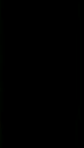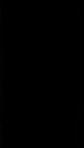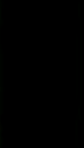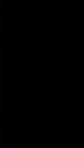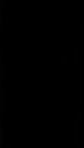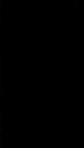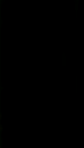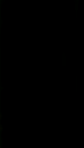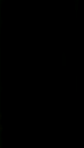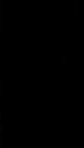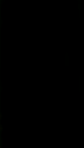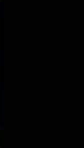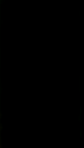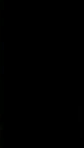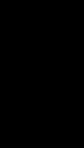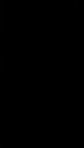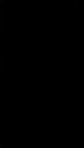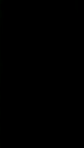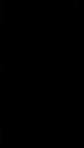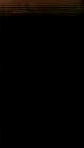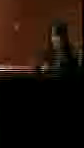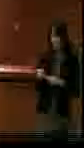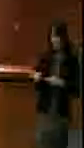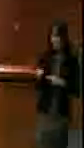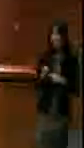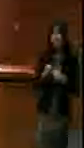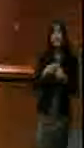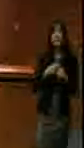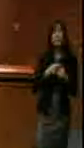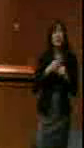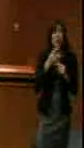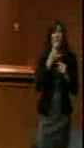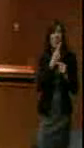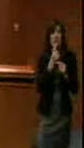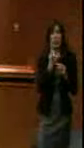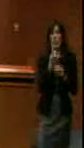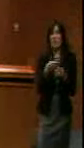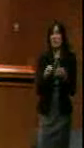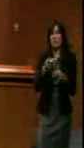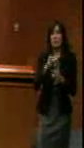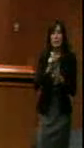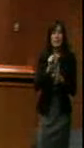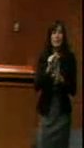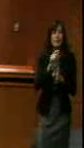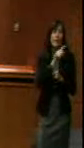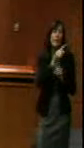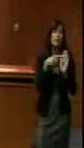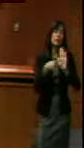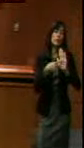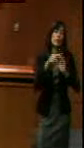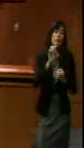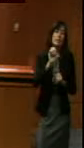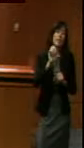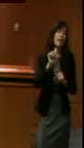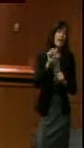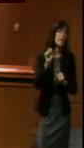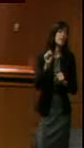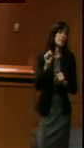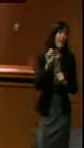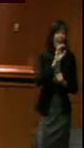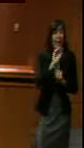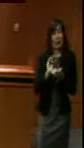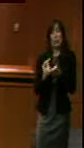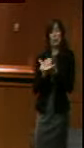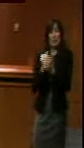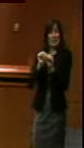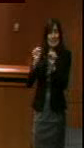high-level, quick look at the current system that we have using EAS and the new system that we would